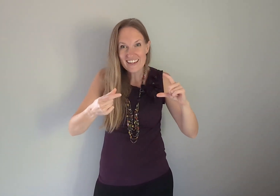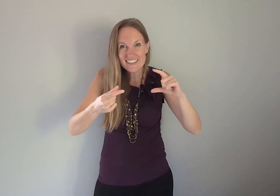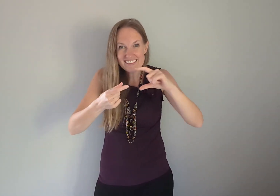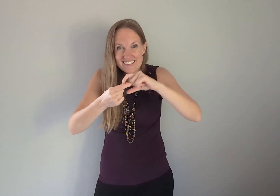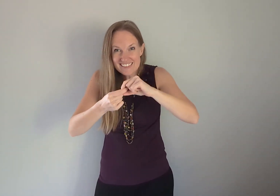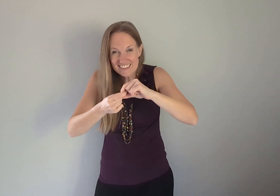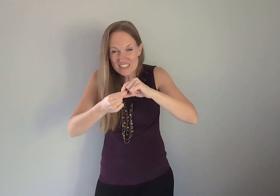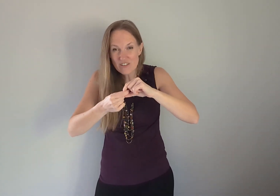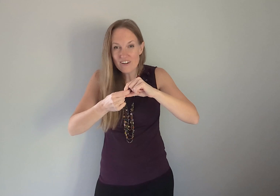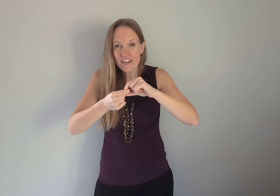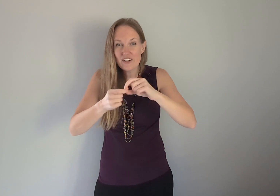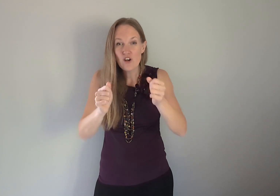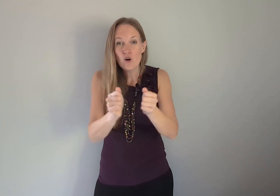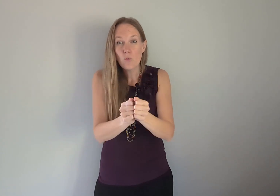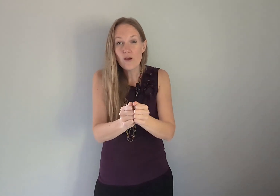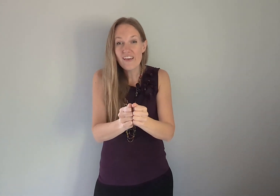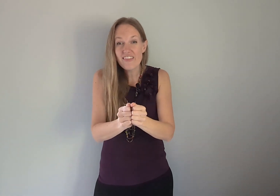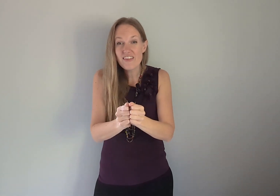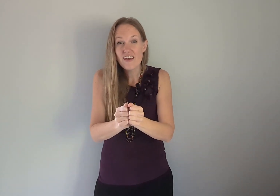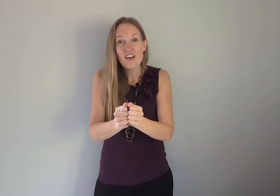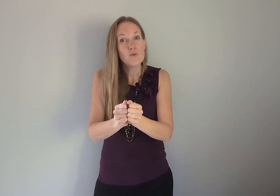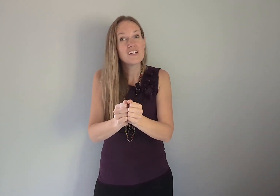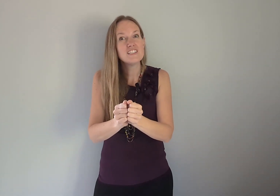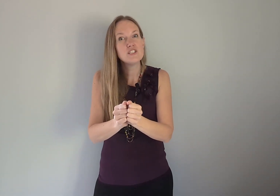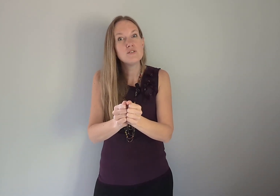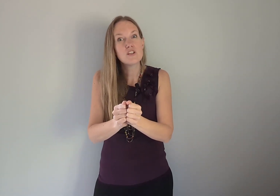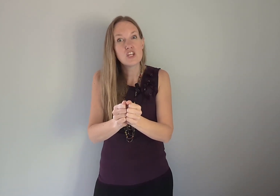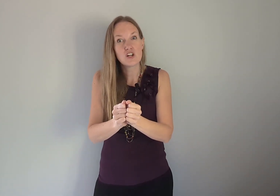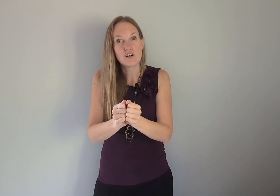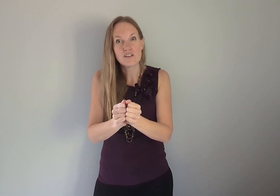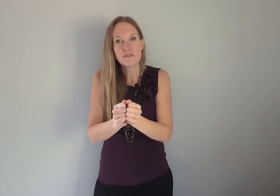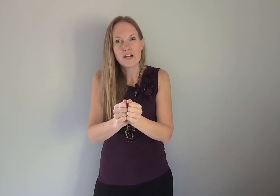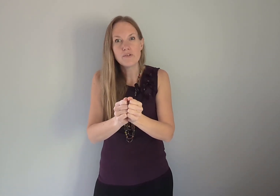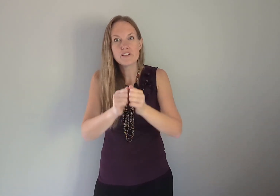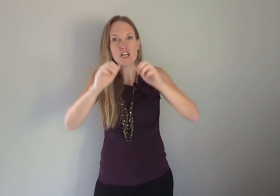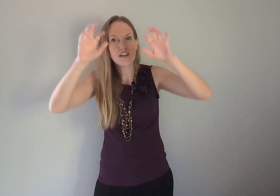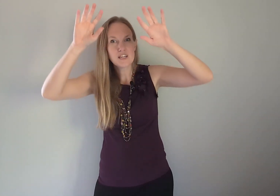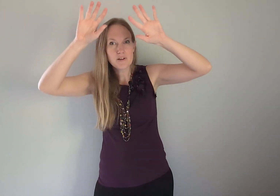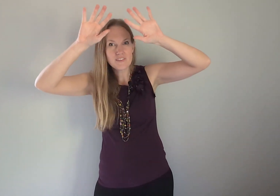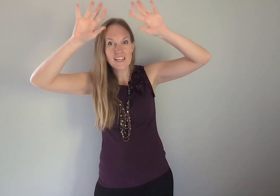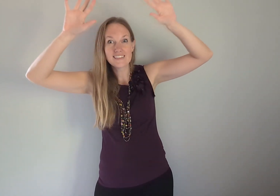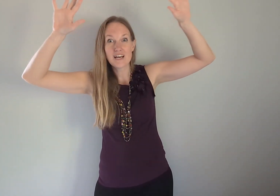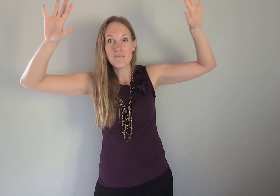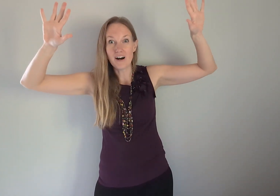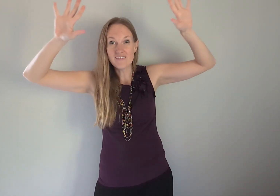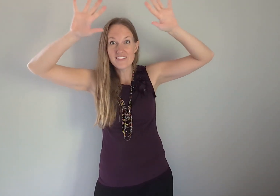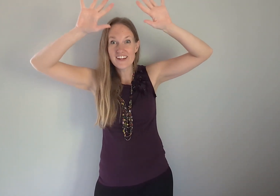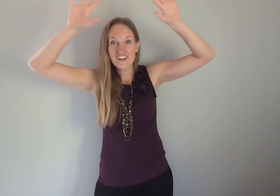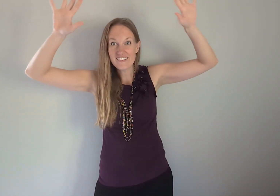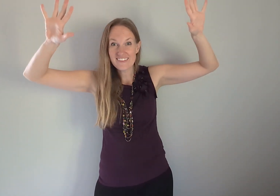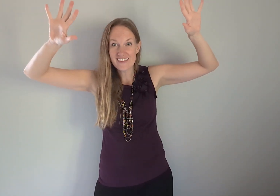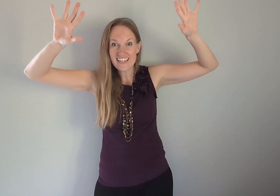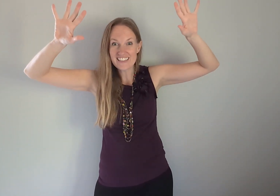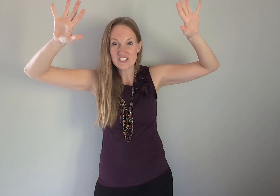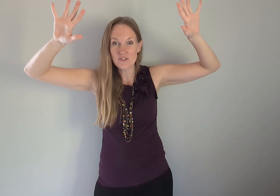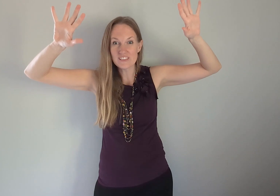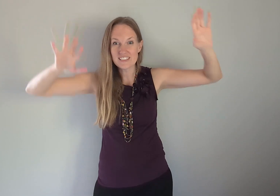okay? Join with, we're going to do the earth, right? We were talking about things above the earth, like in the solar